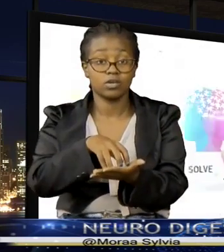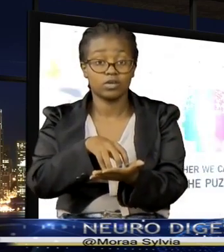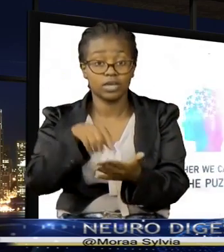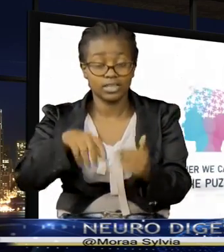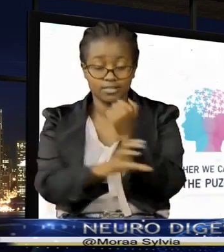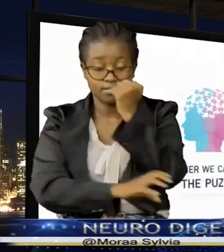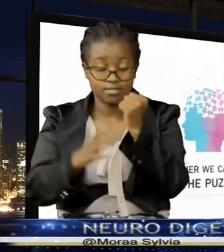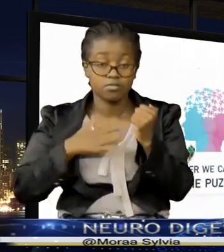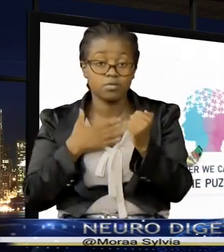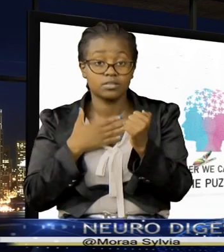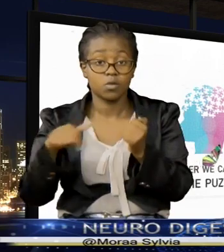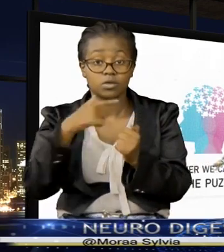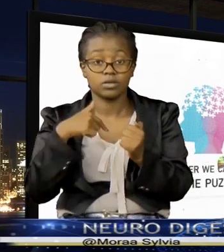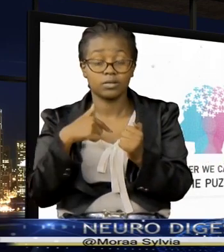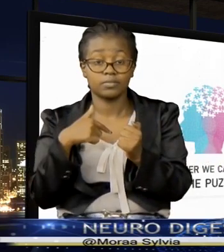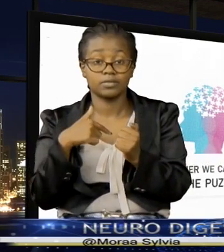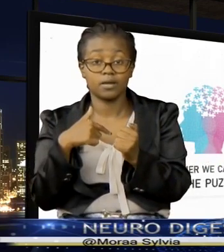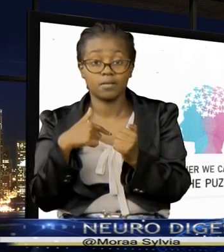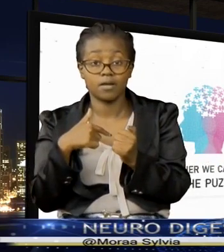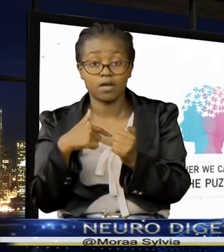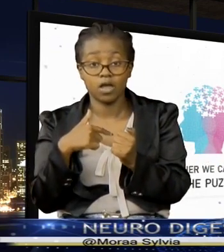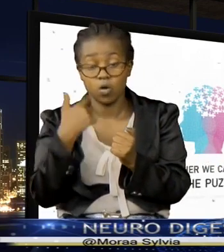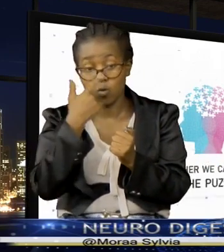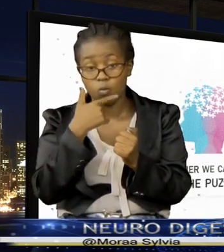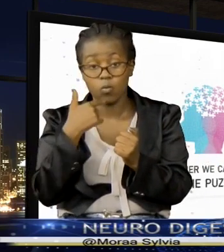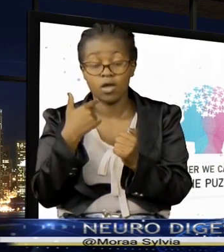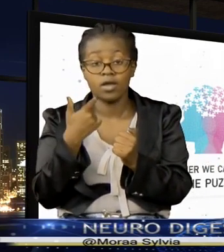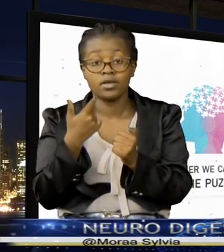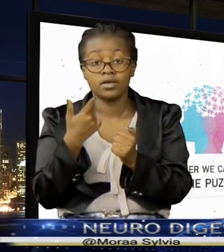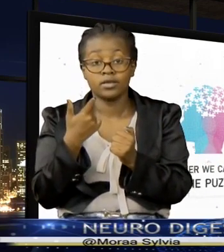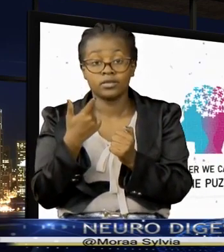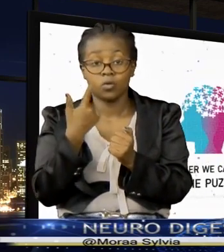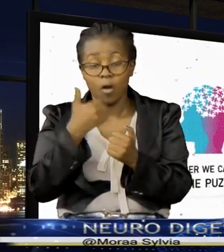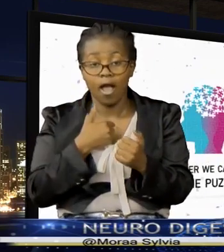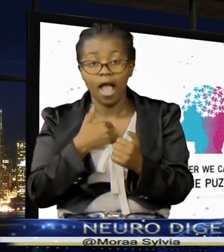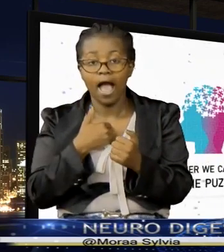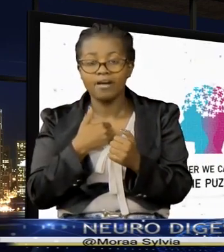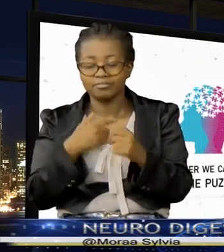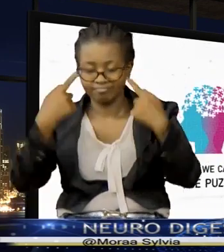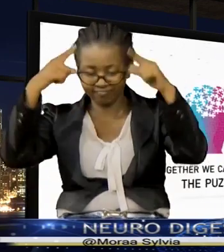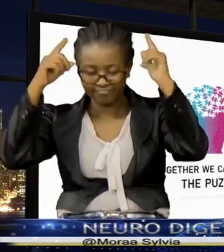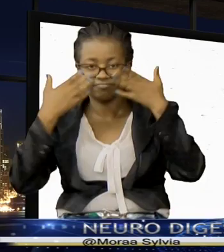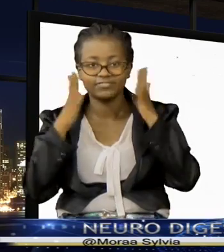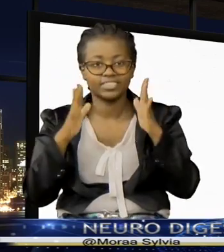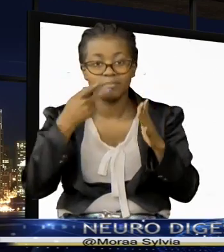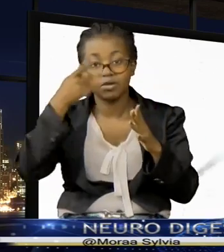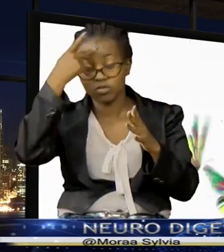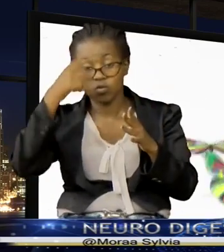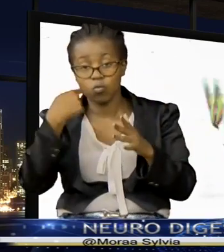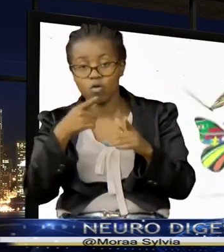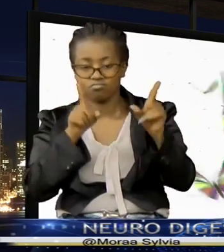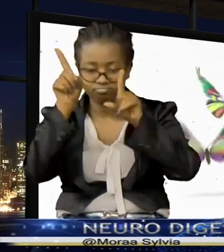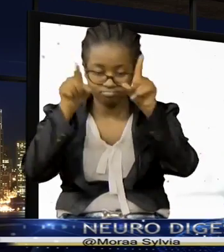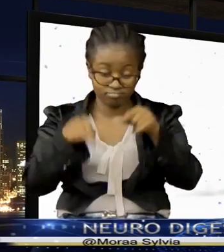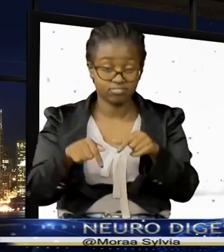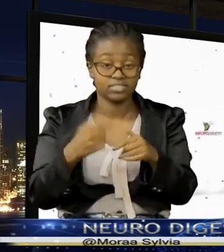in our country. We shall be featuring the ones who are on the extreme side, the ones who have made it in life, the parents who have walked the